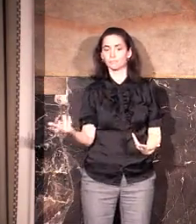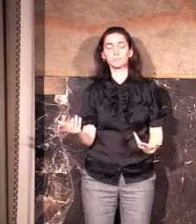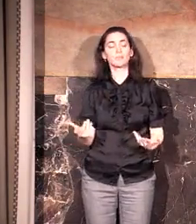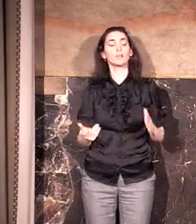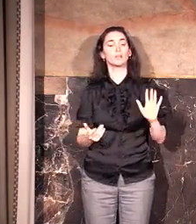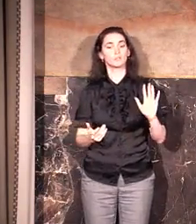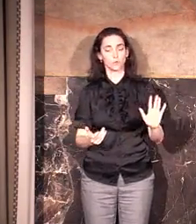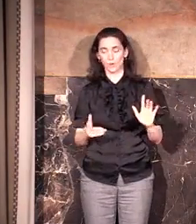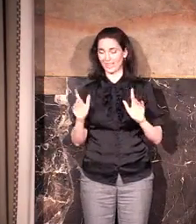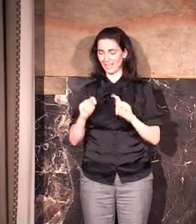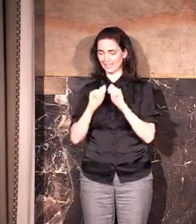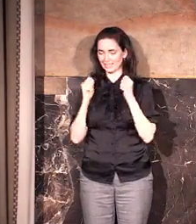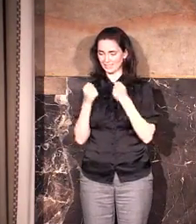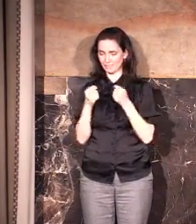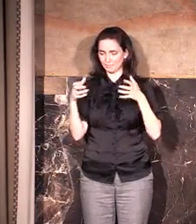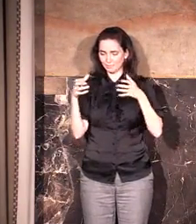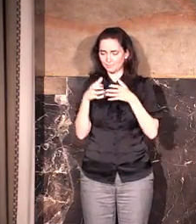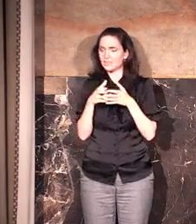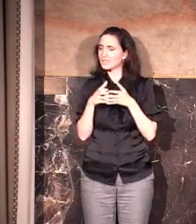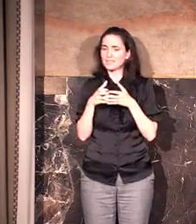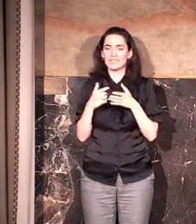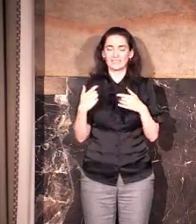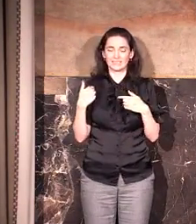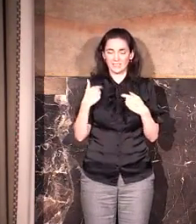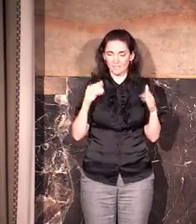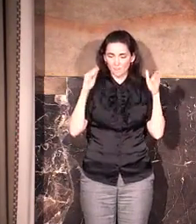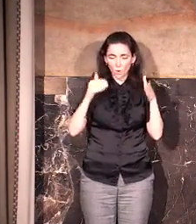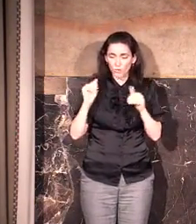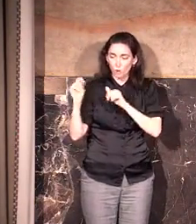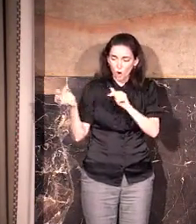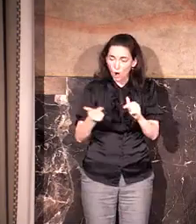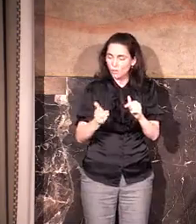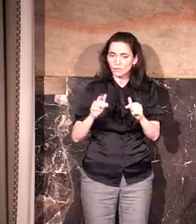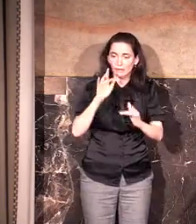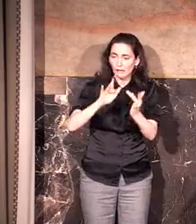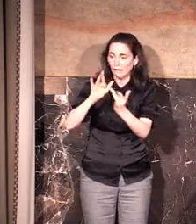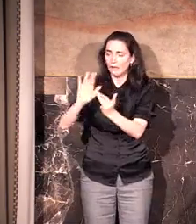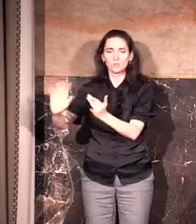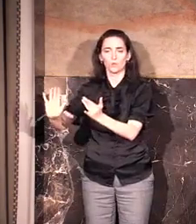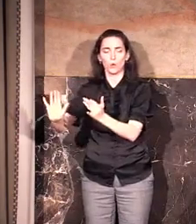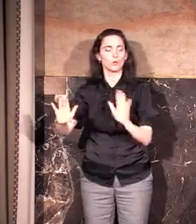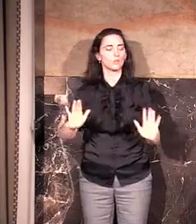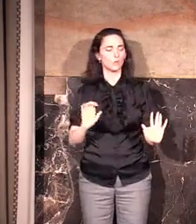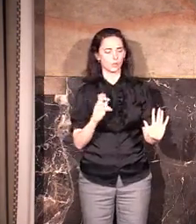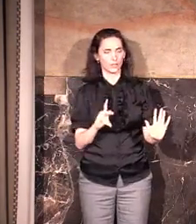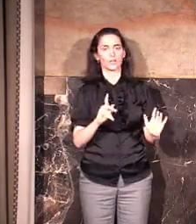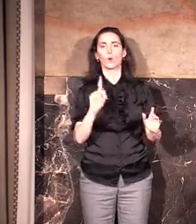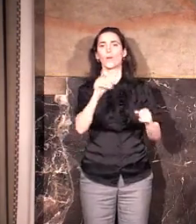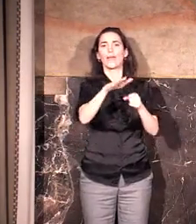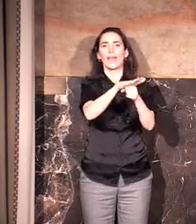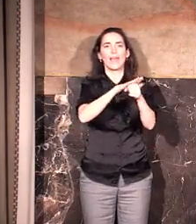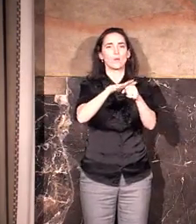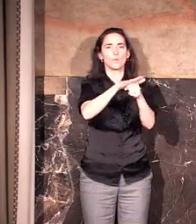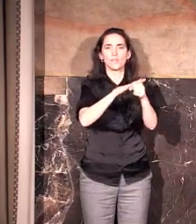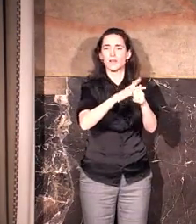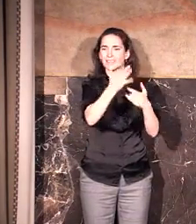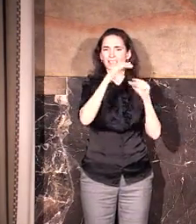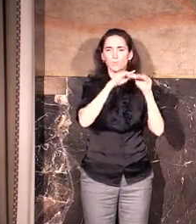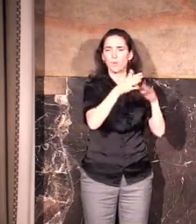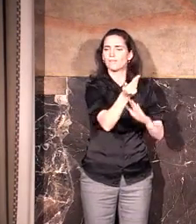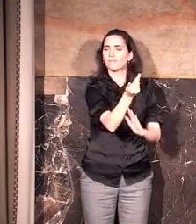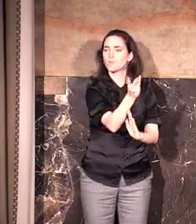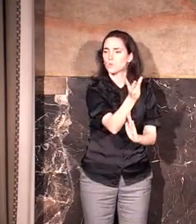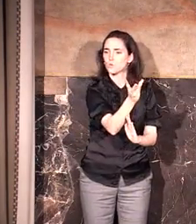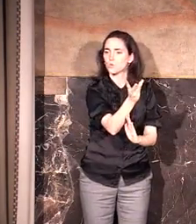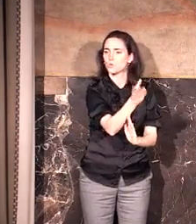And so that team has been concentrated since that time on identifying, doing contact tracing in areas where there's not as much viral spread or